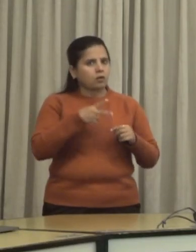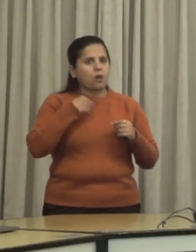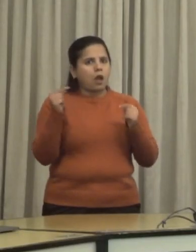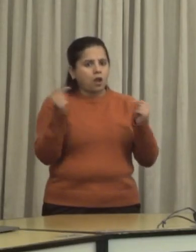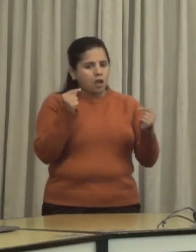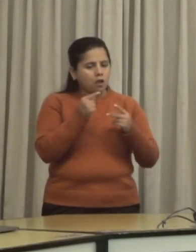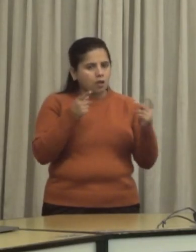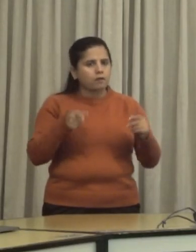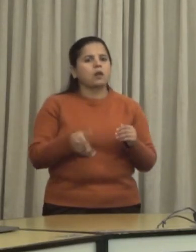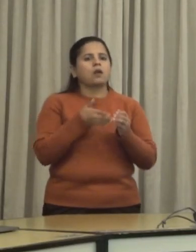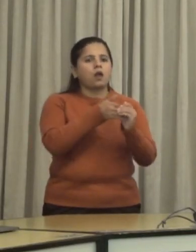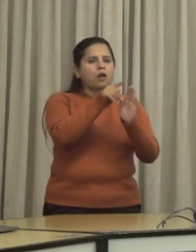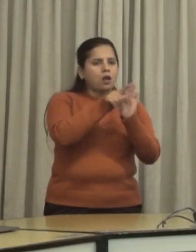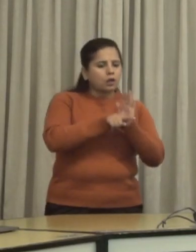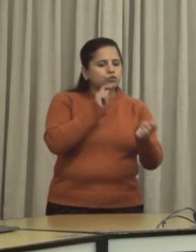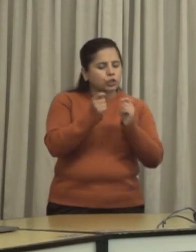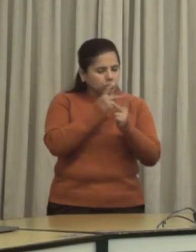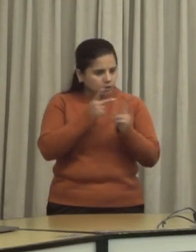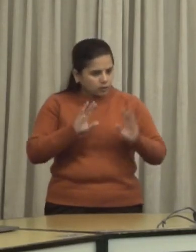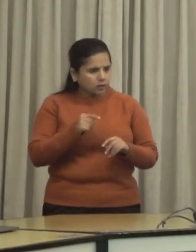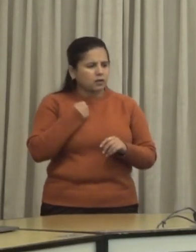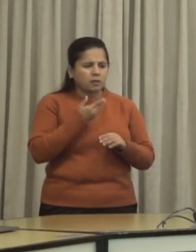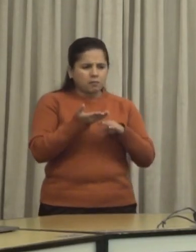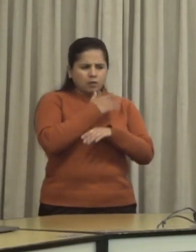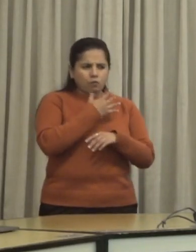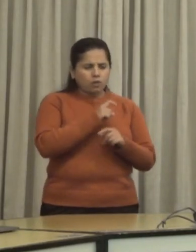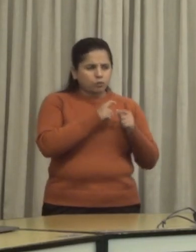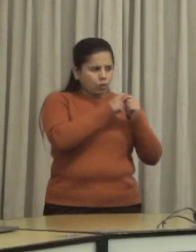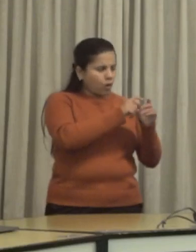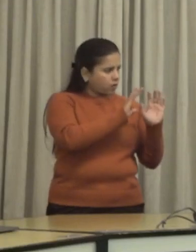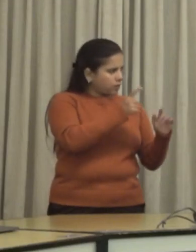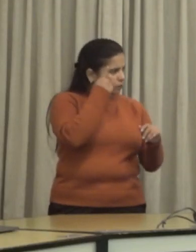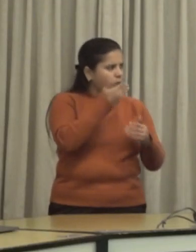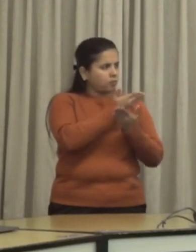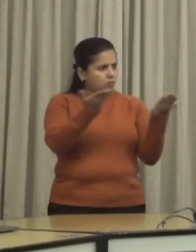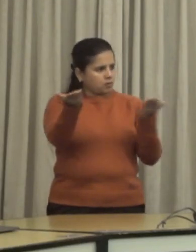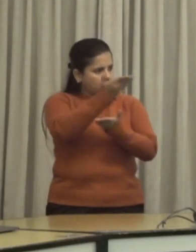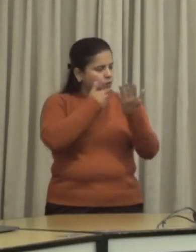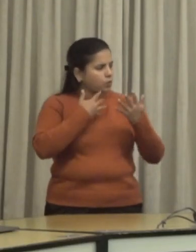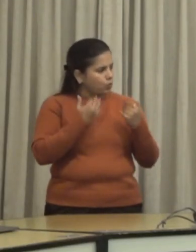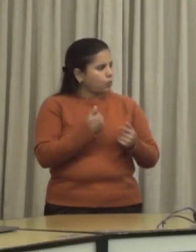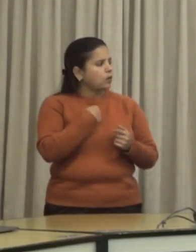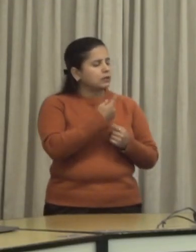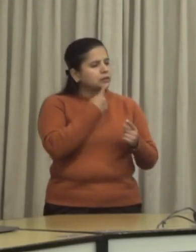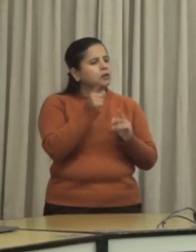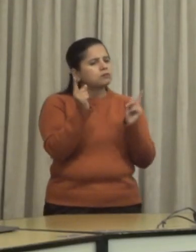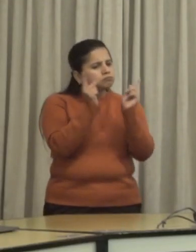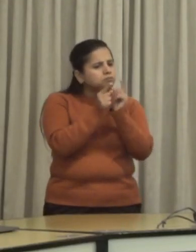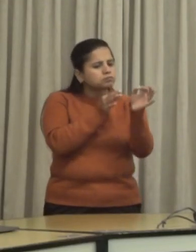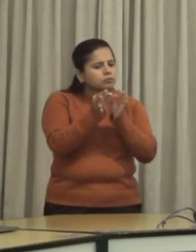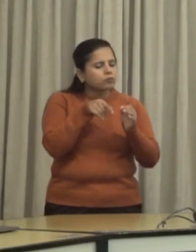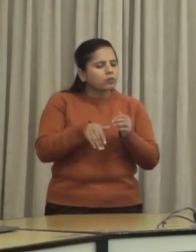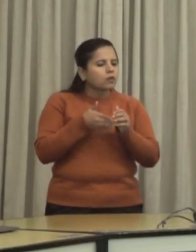argued and these guidelines were being modified. Just before I ask you the question for the audience, I wanted to speak briefly about